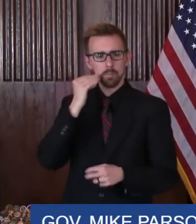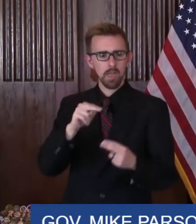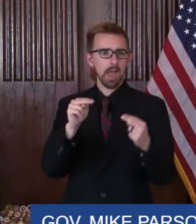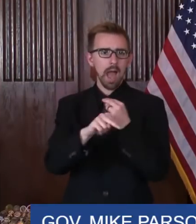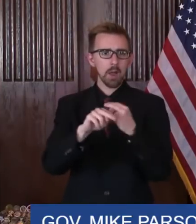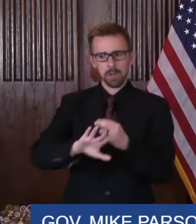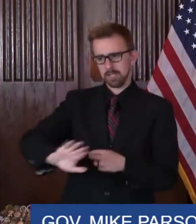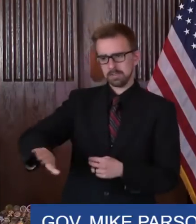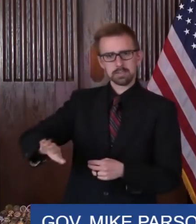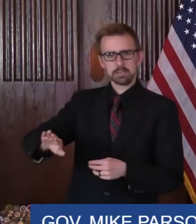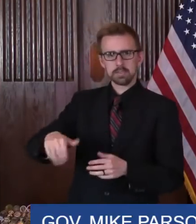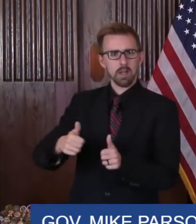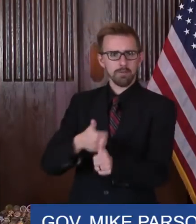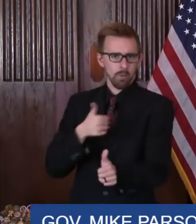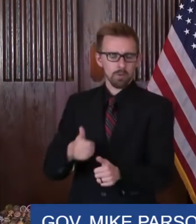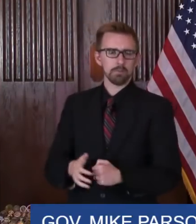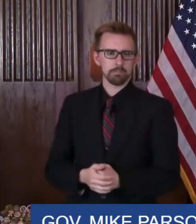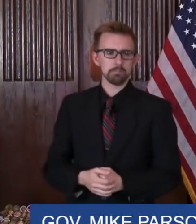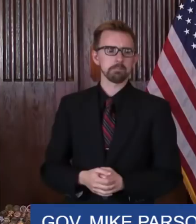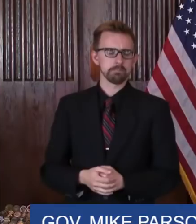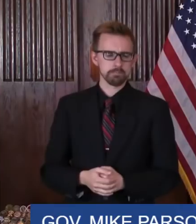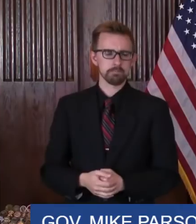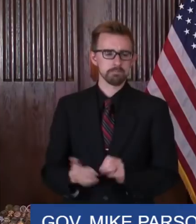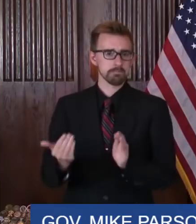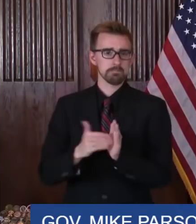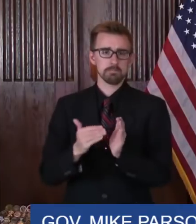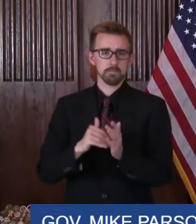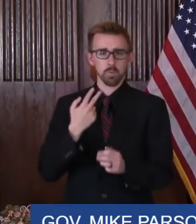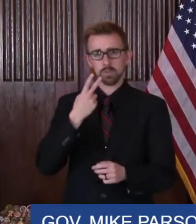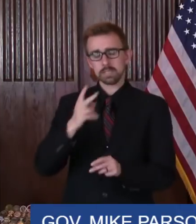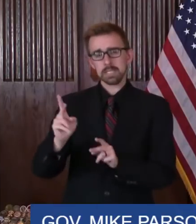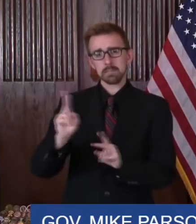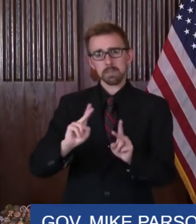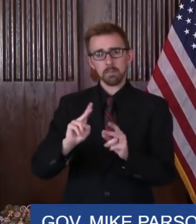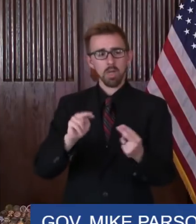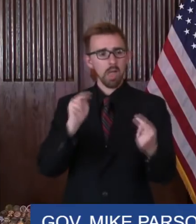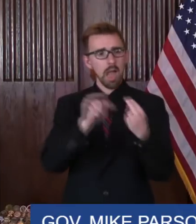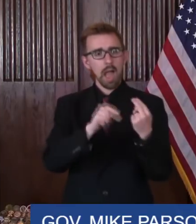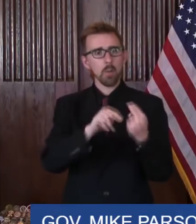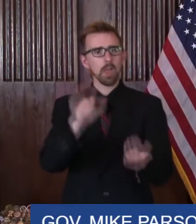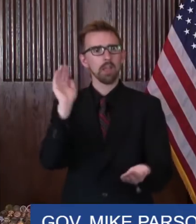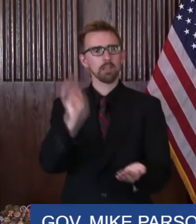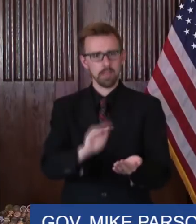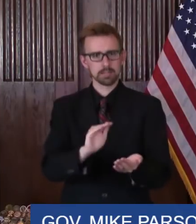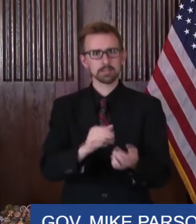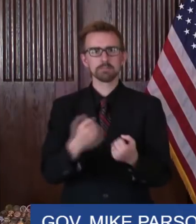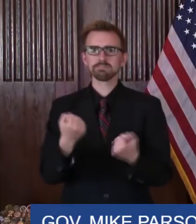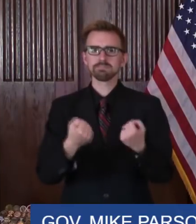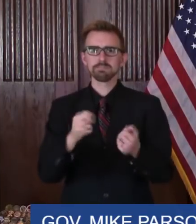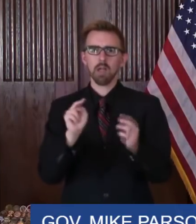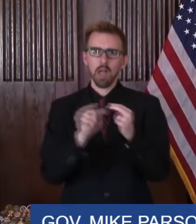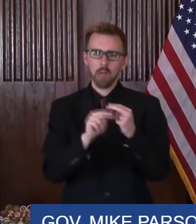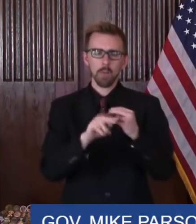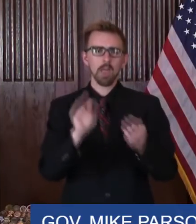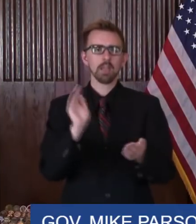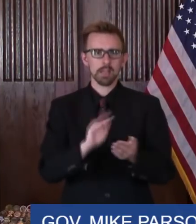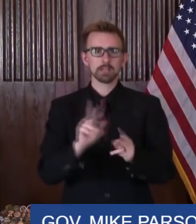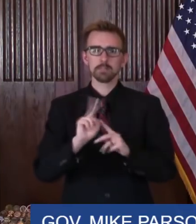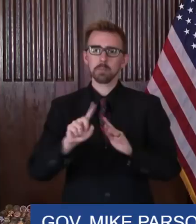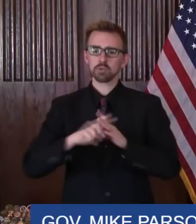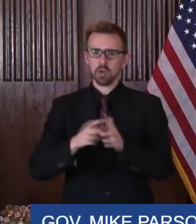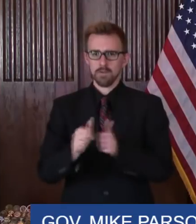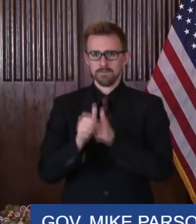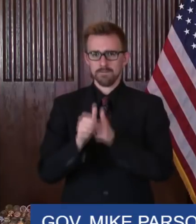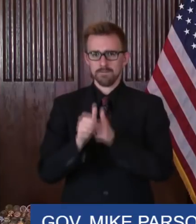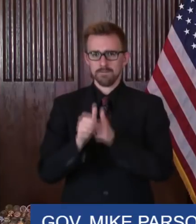highways. And again, I'm repeatedly saying this, that we're starting to see people that's not on the highways as much, and things are occurring where people are abiding by